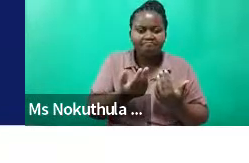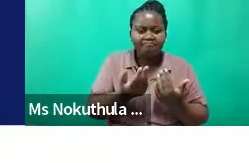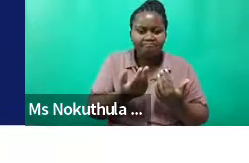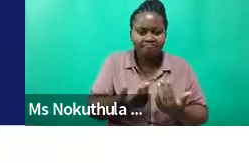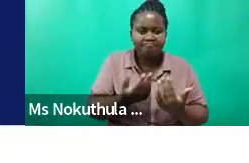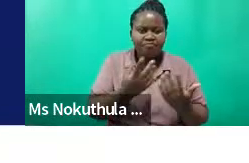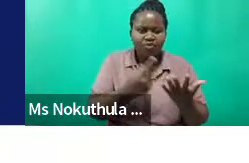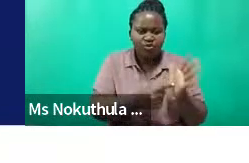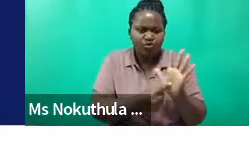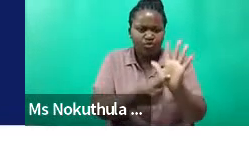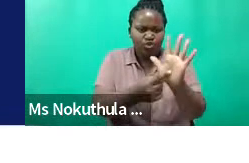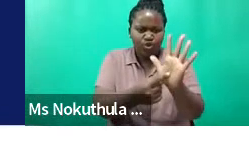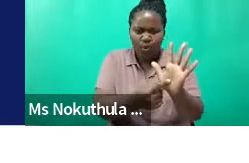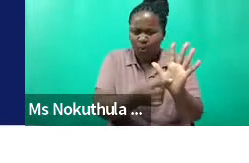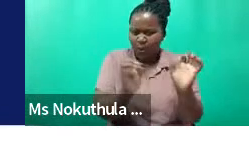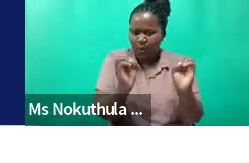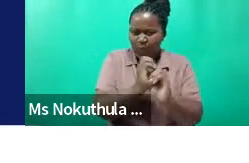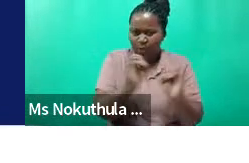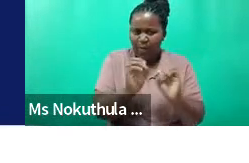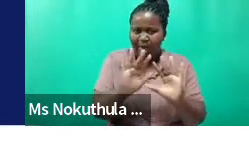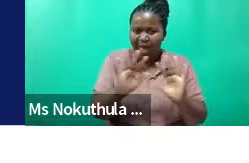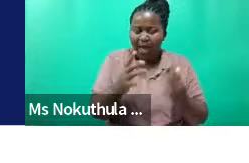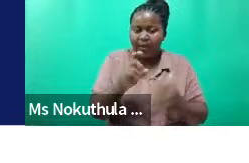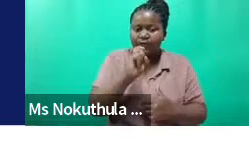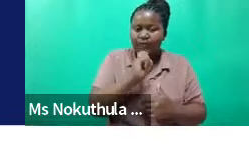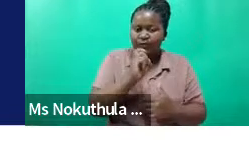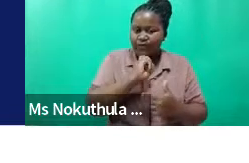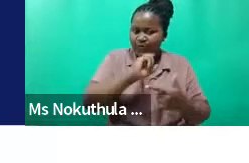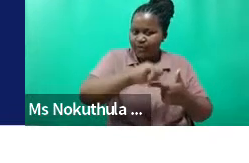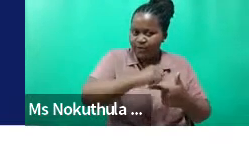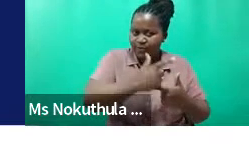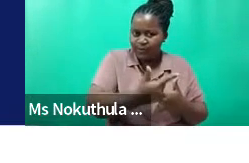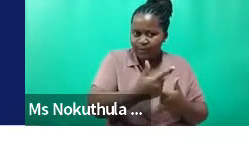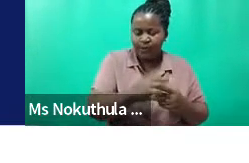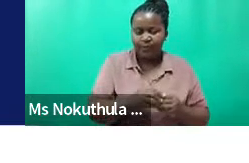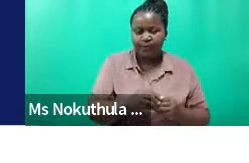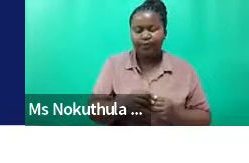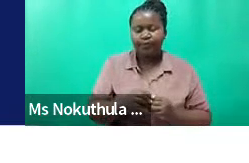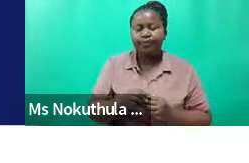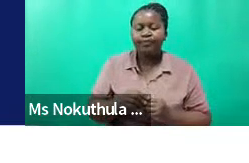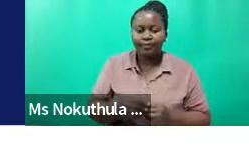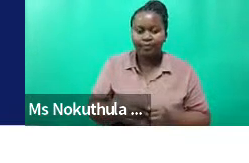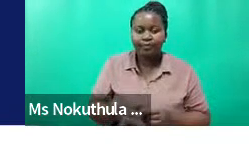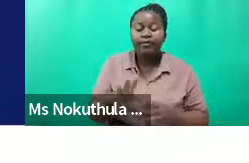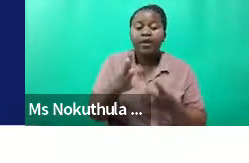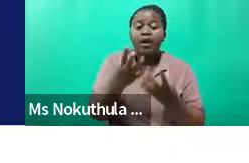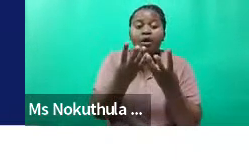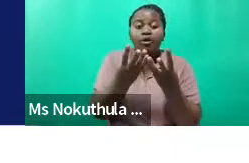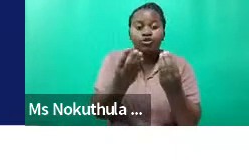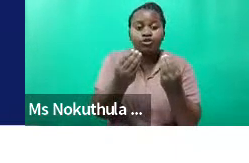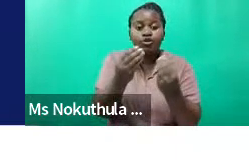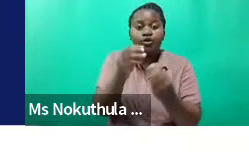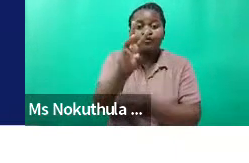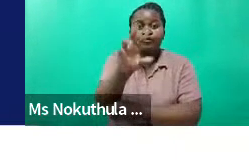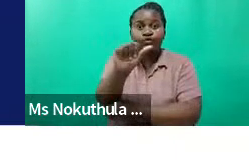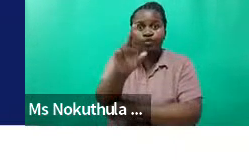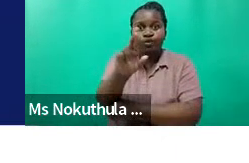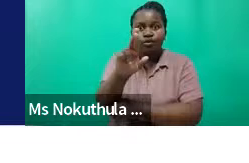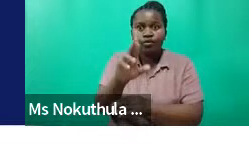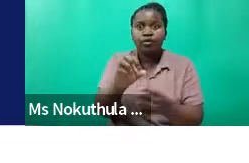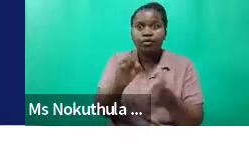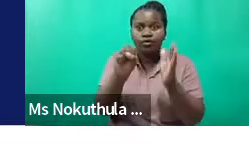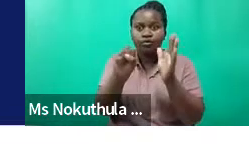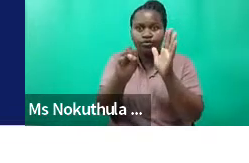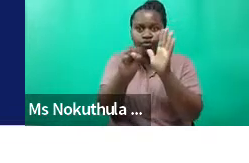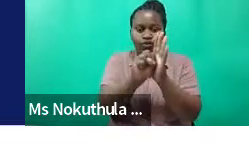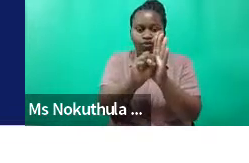demonstration as to how to use a laptop. So the software that we normally use at our university is called the